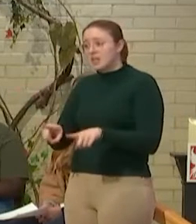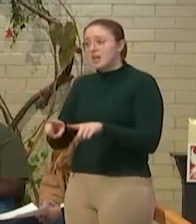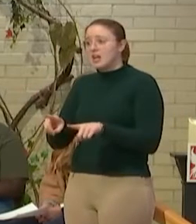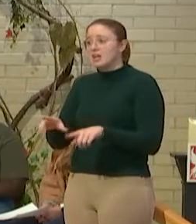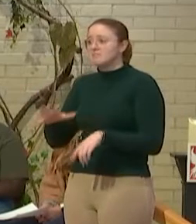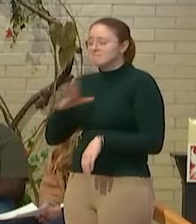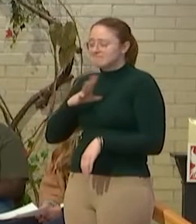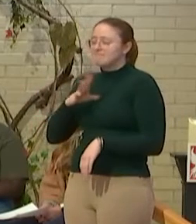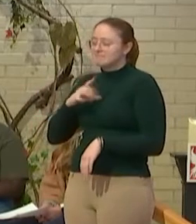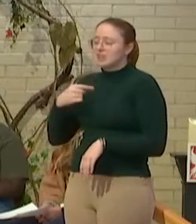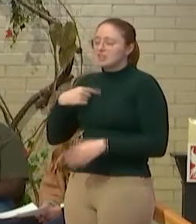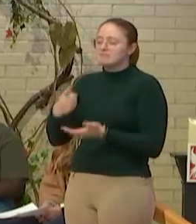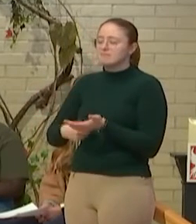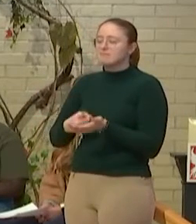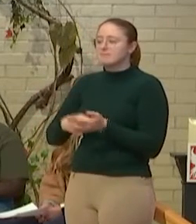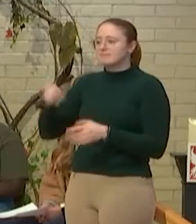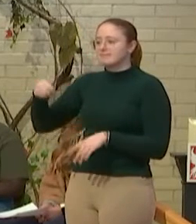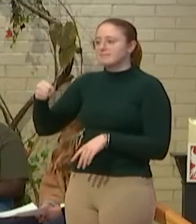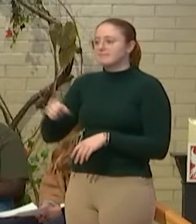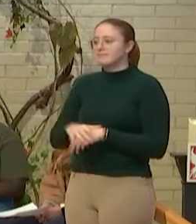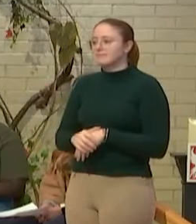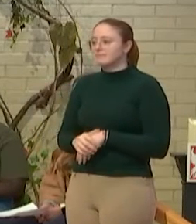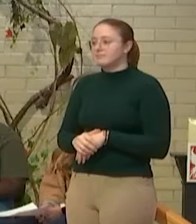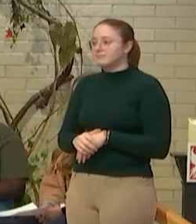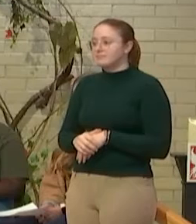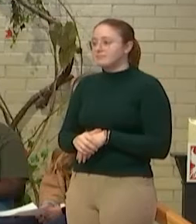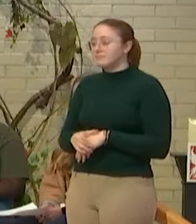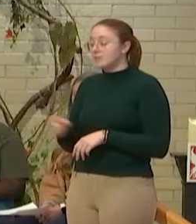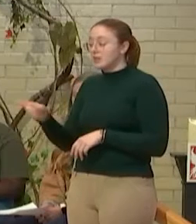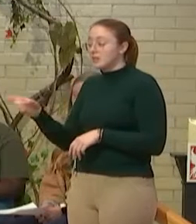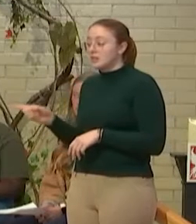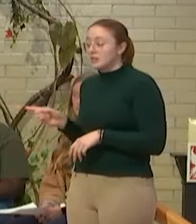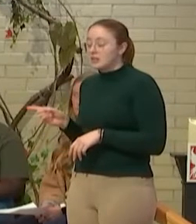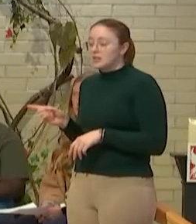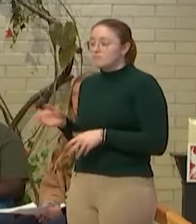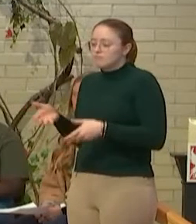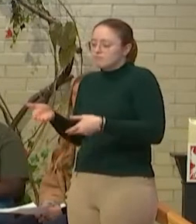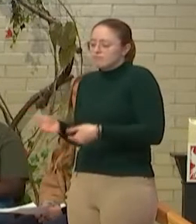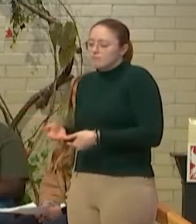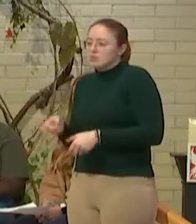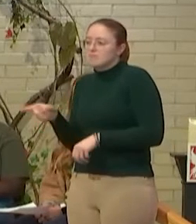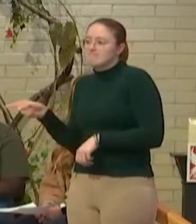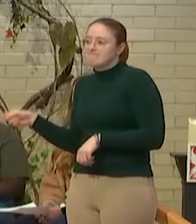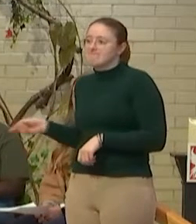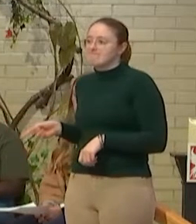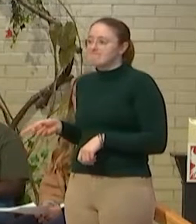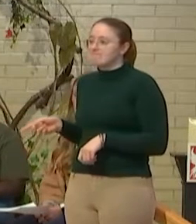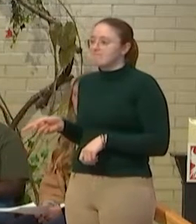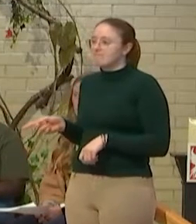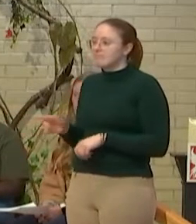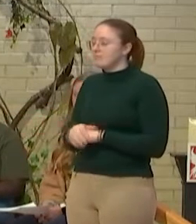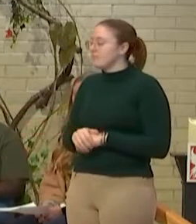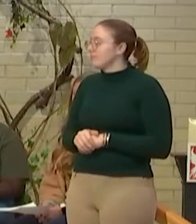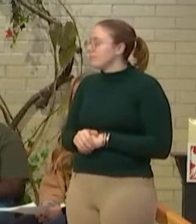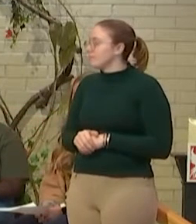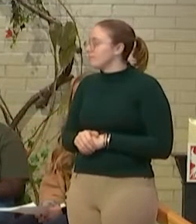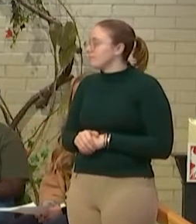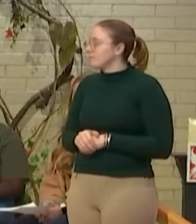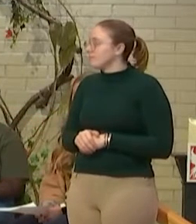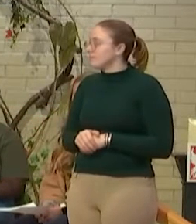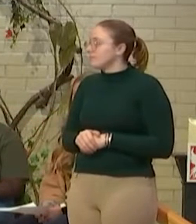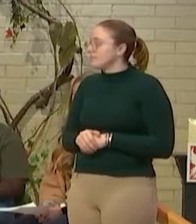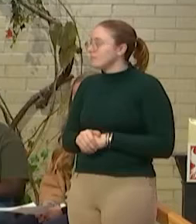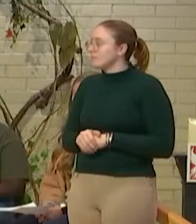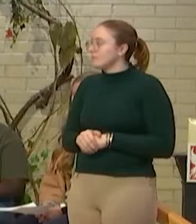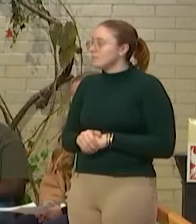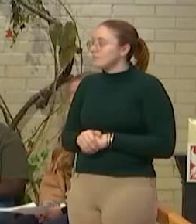share this morning. So I'm going to have them introduce themselves, but before I do that, I also want to introduce the 3 of us who